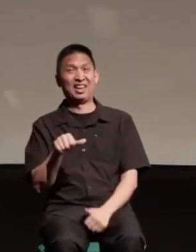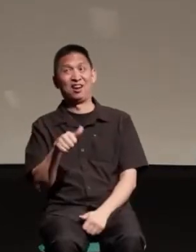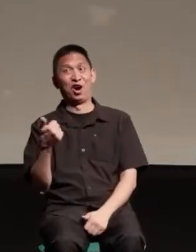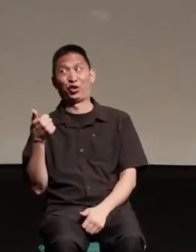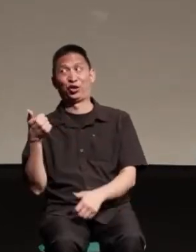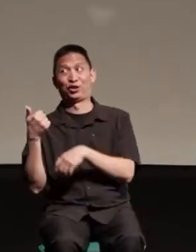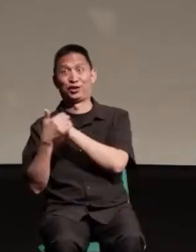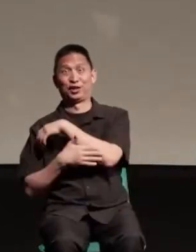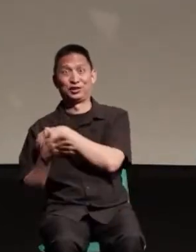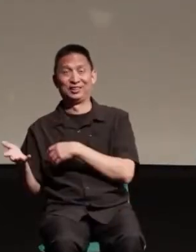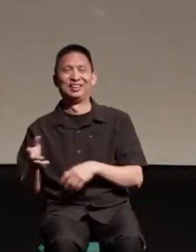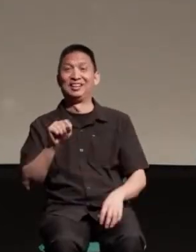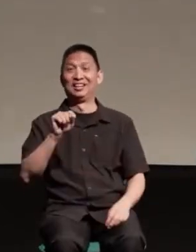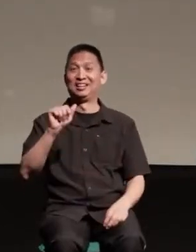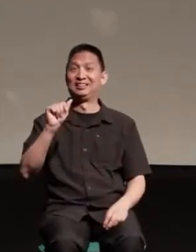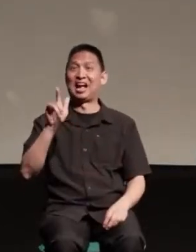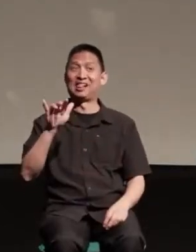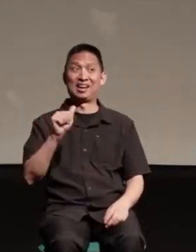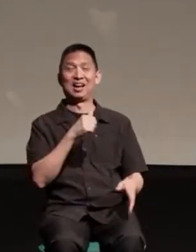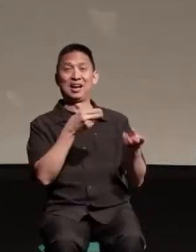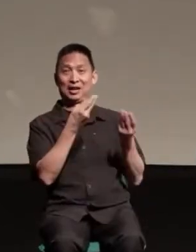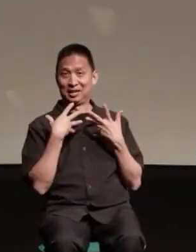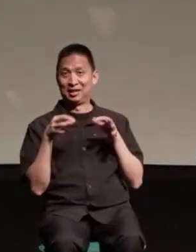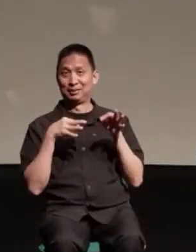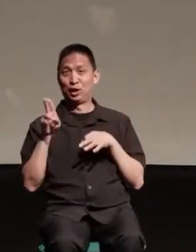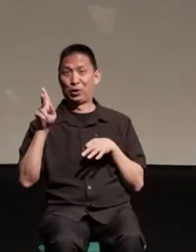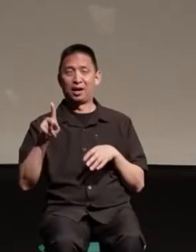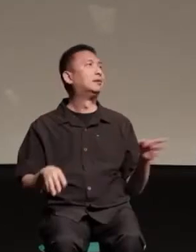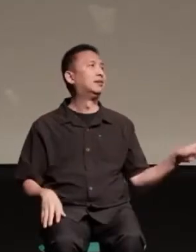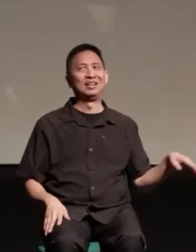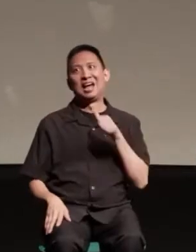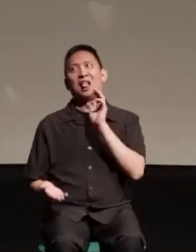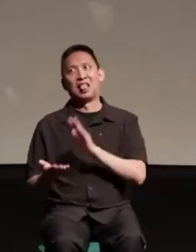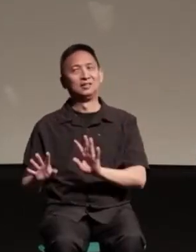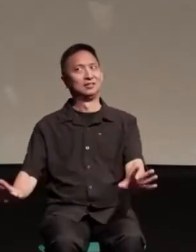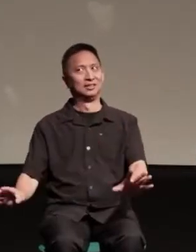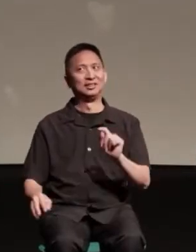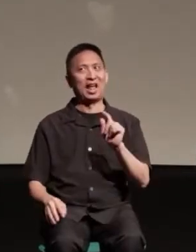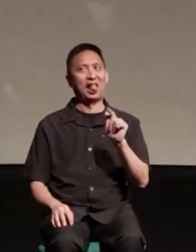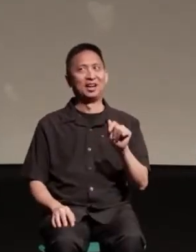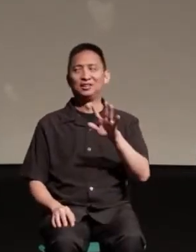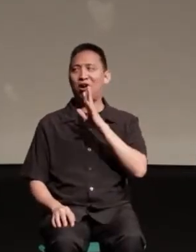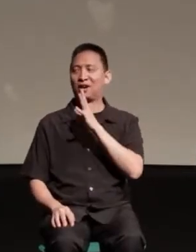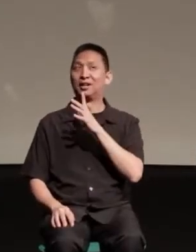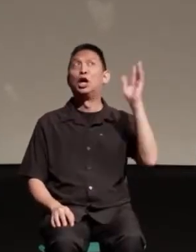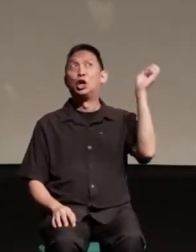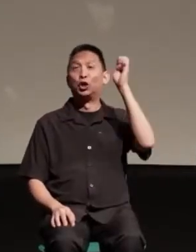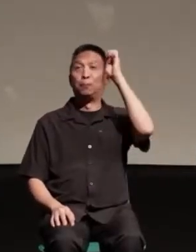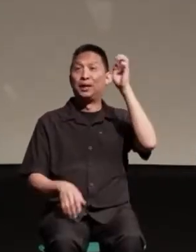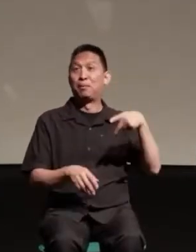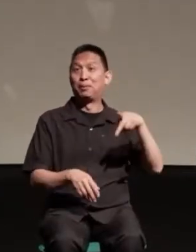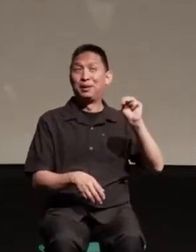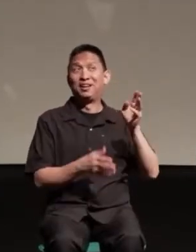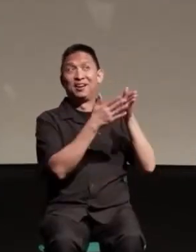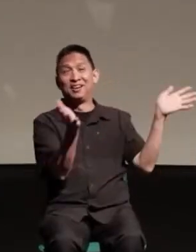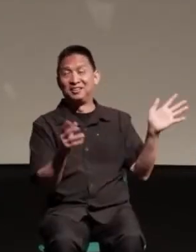country. Talia told me the specific, you can Yeah. go ahead and say it. Not just less, but in the European public media